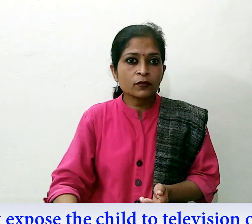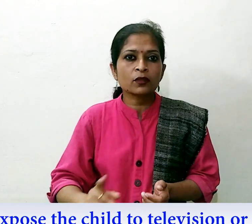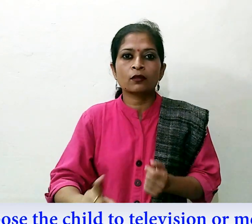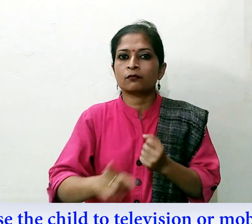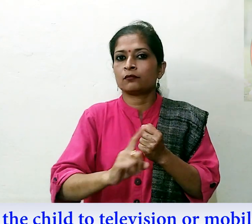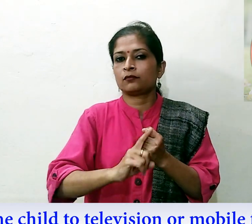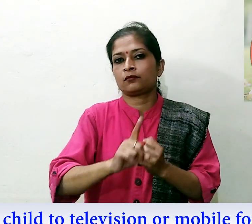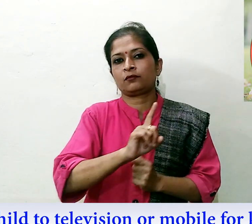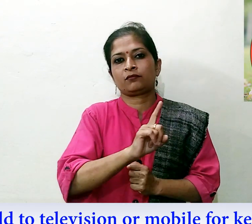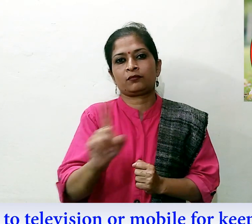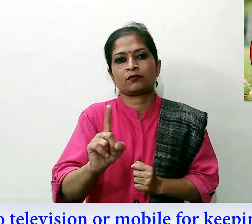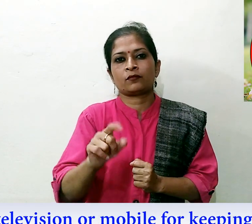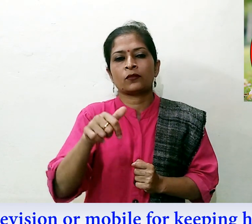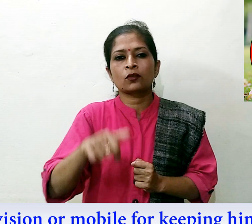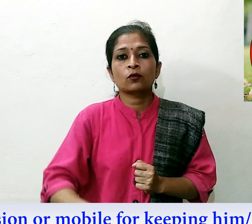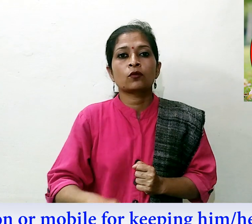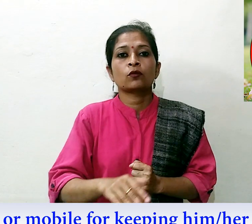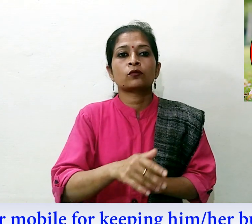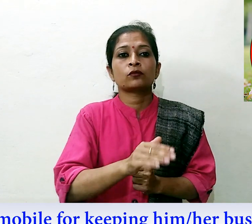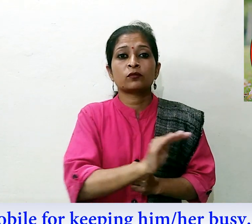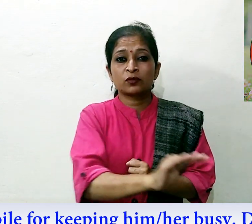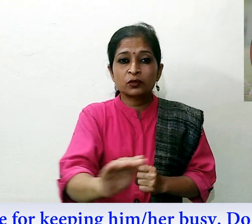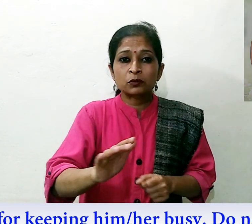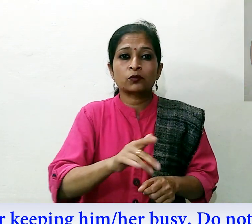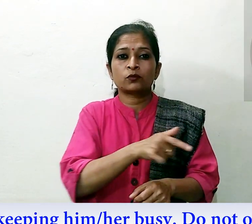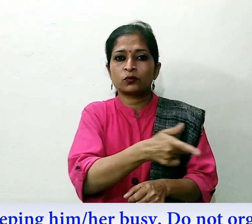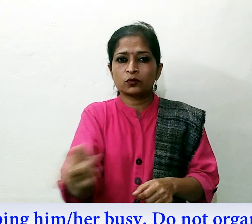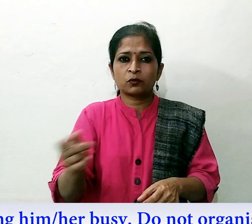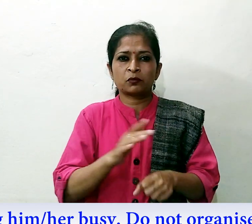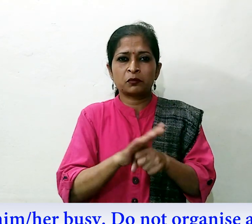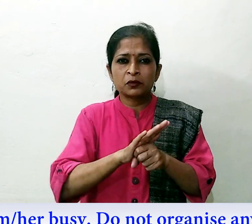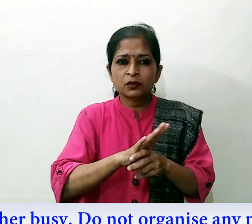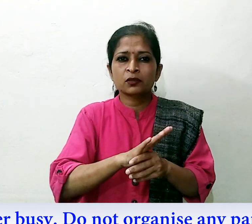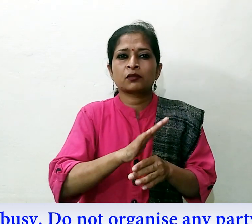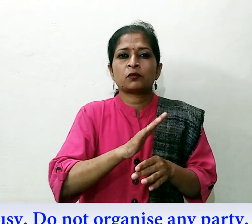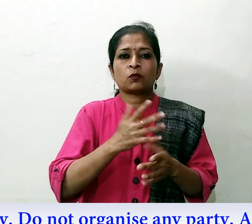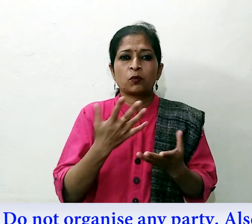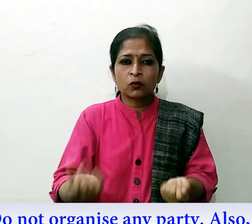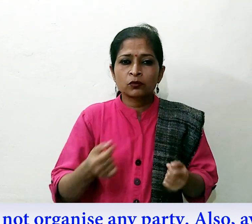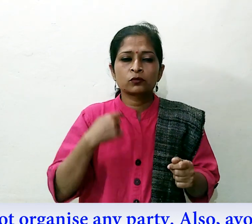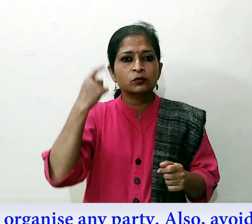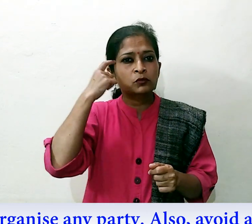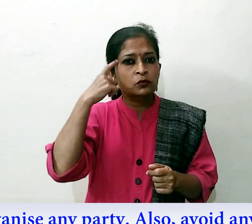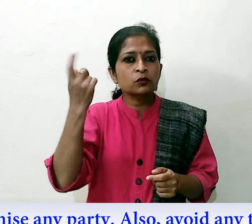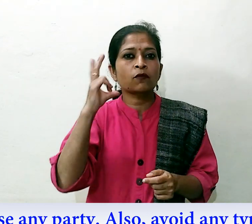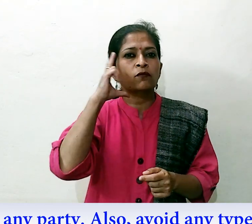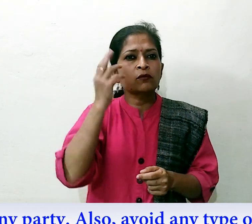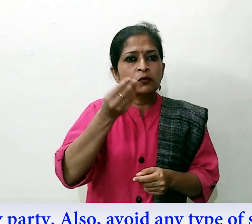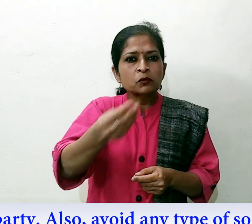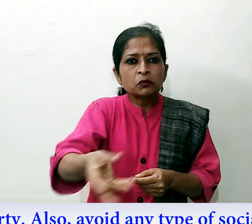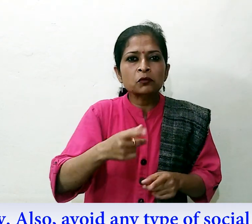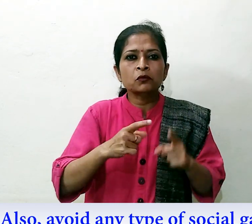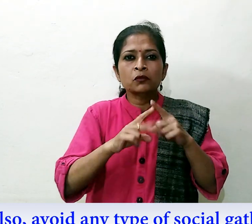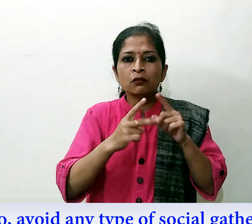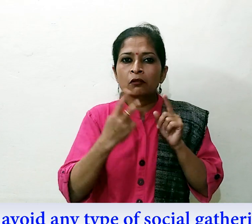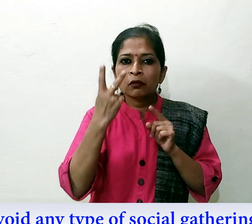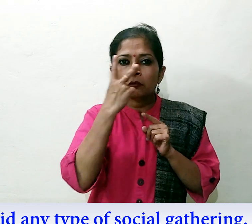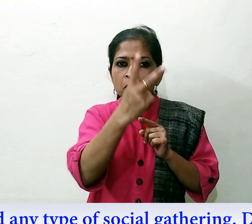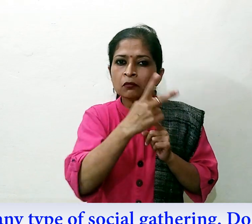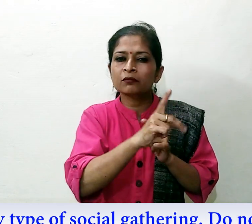not expose the child to television or mobile for keeping him or her busy. Do not organize any party.